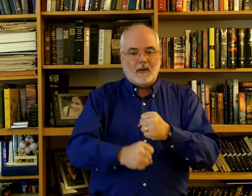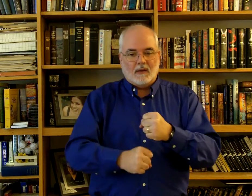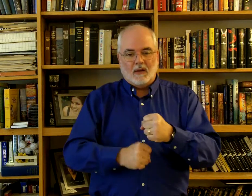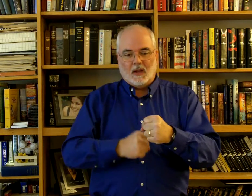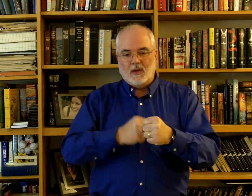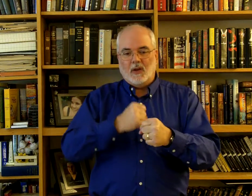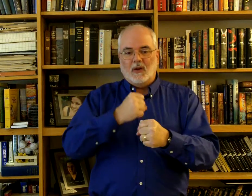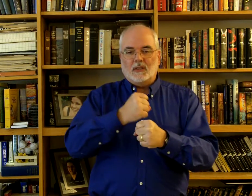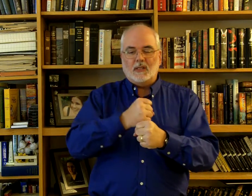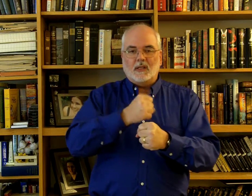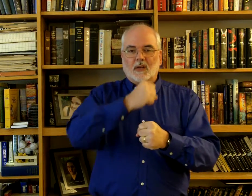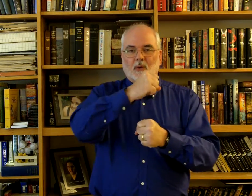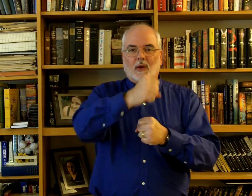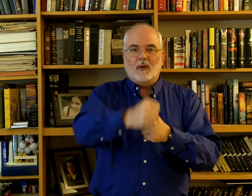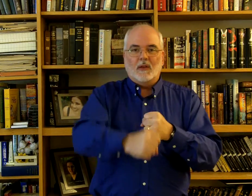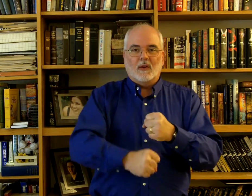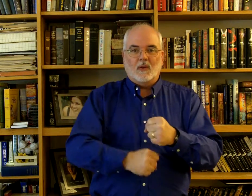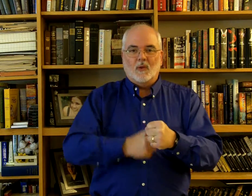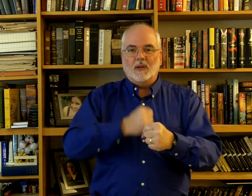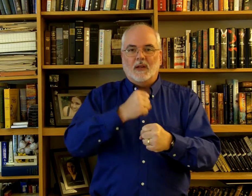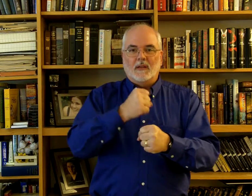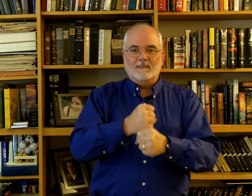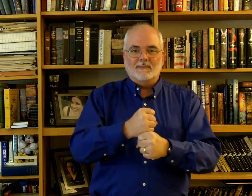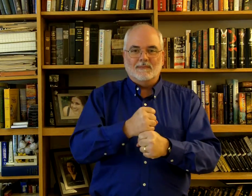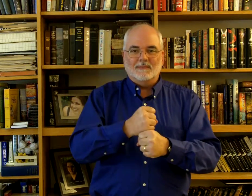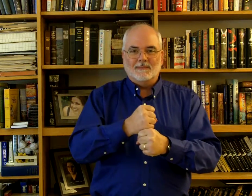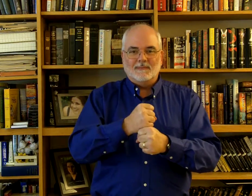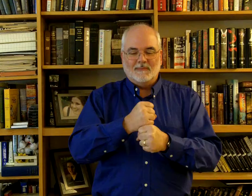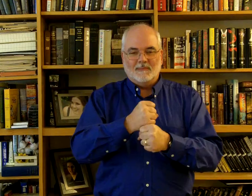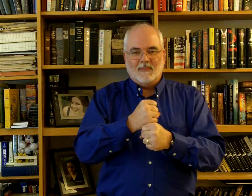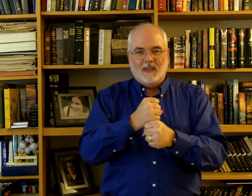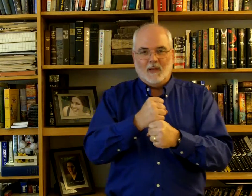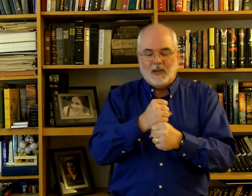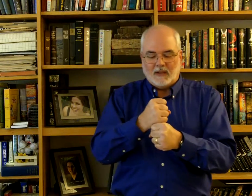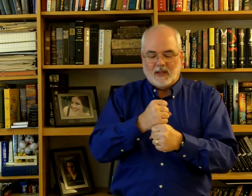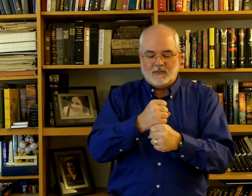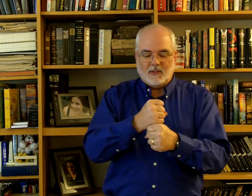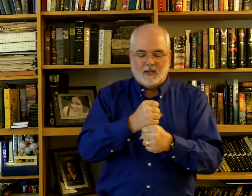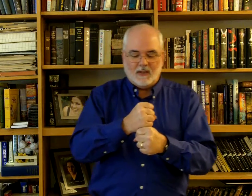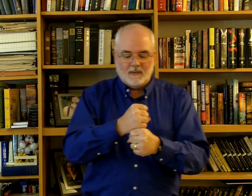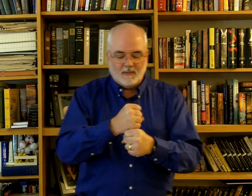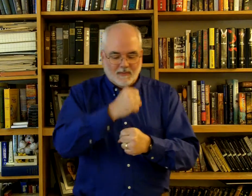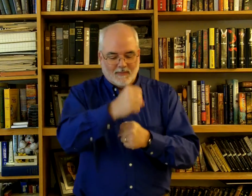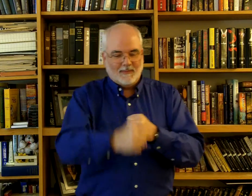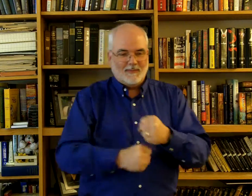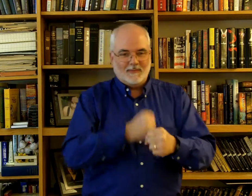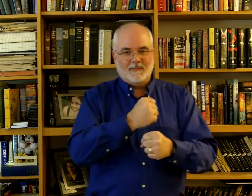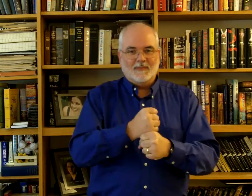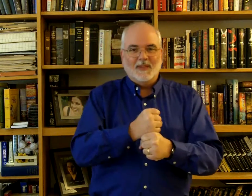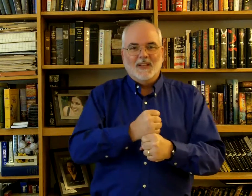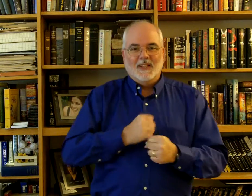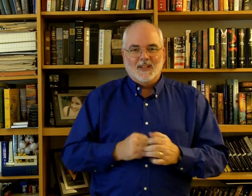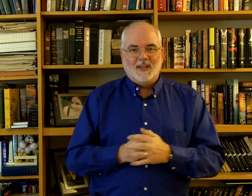a year is the sun going around the earth one time. Think about that for a second. All